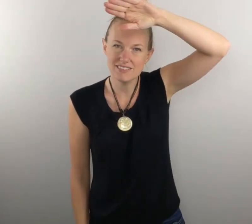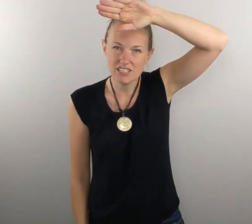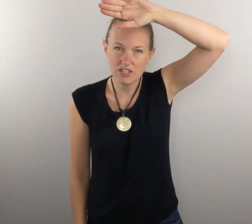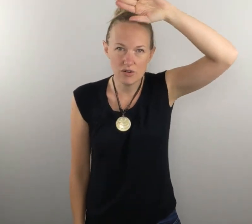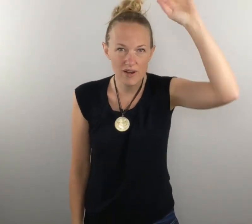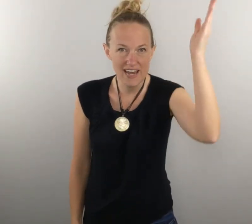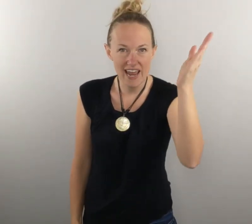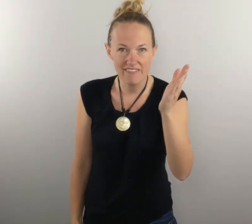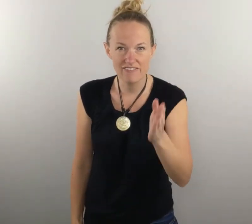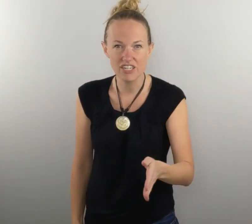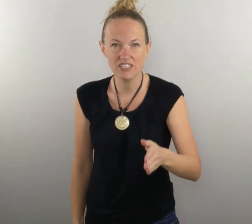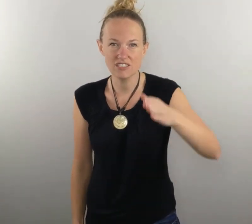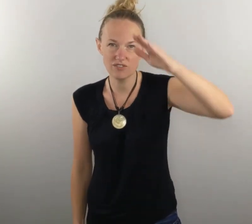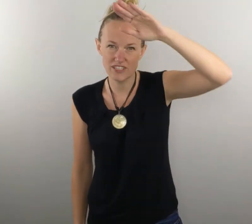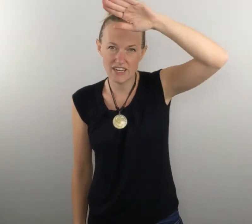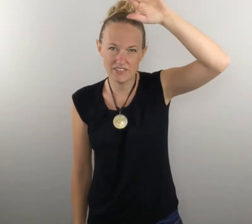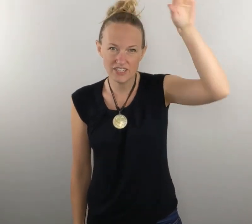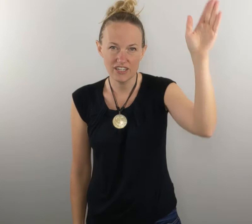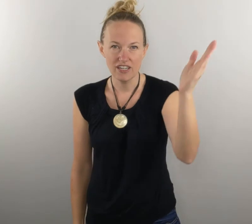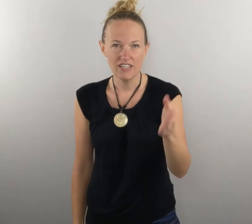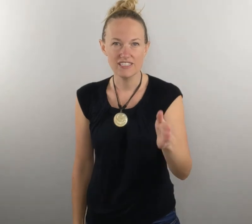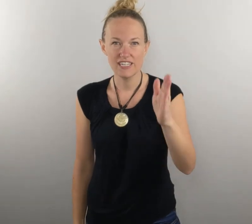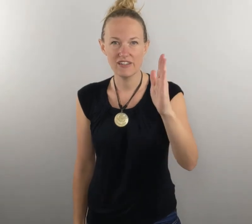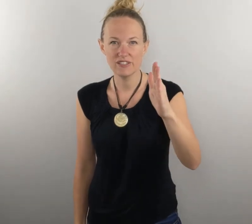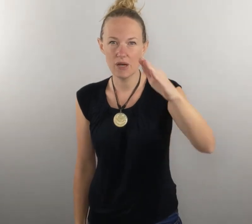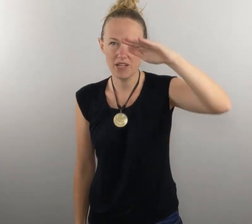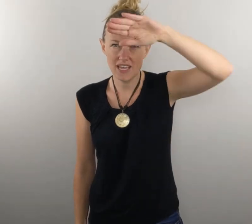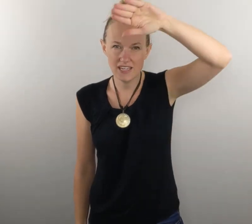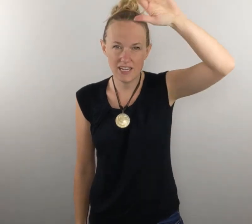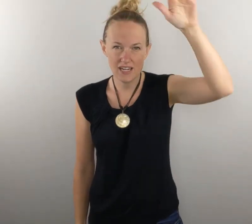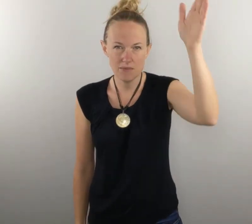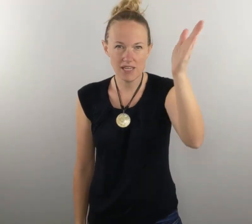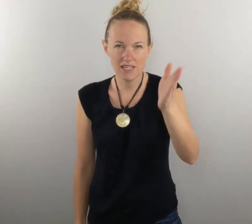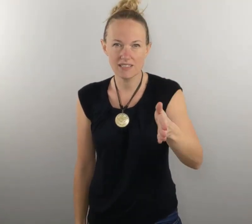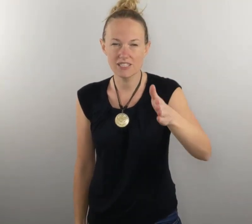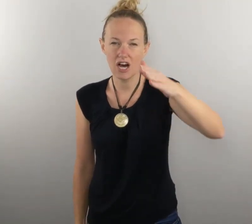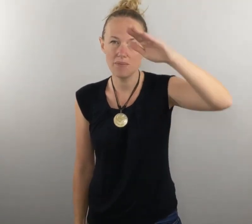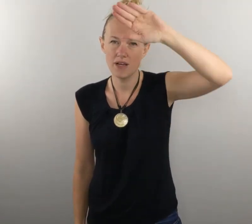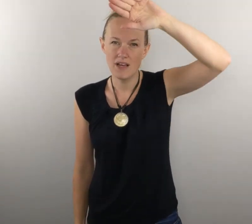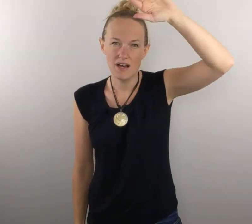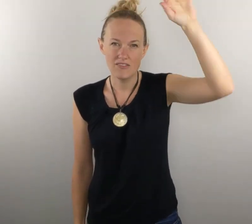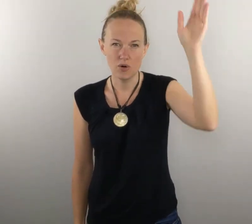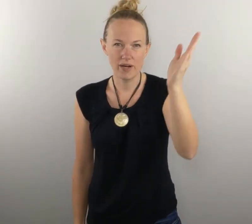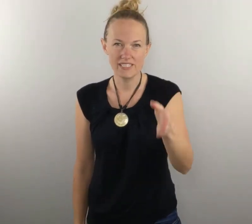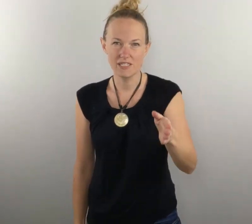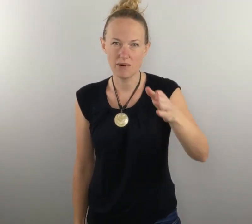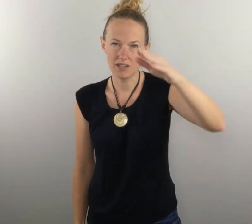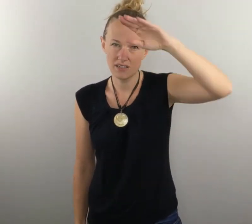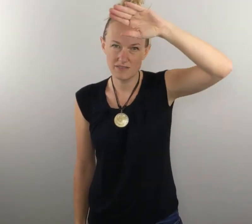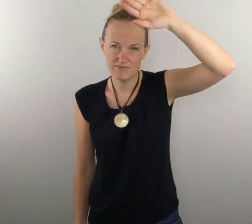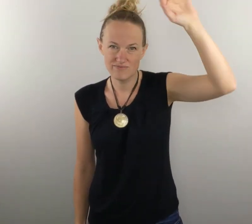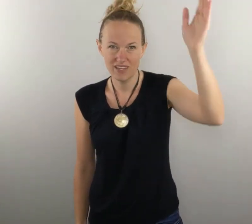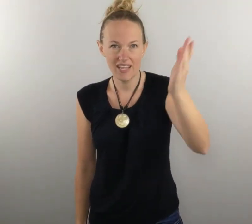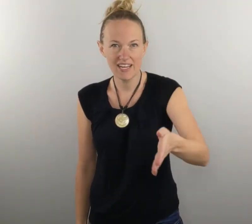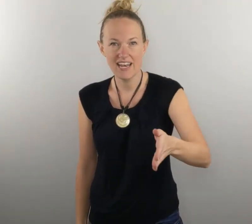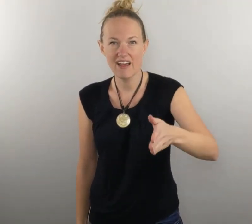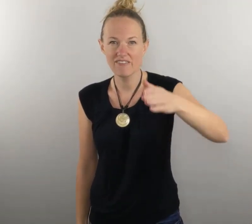just going to go never. So for never, taking your dominant hand and kind of making the top of a question mark. Okay,